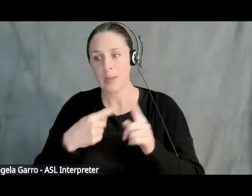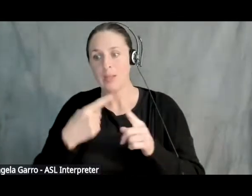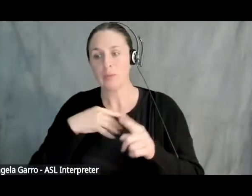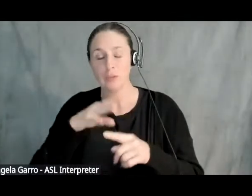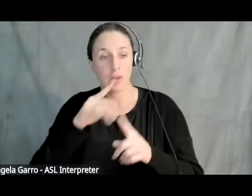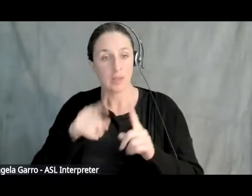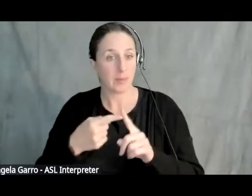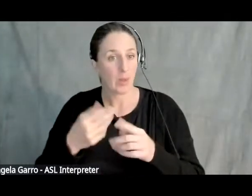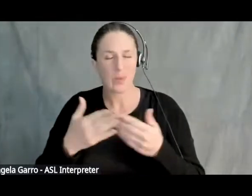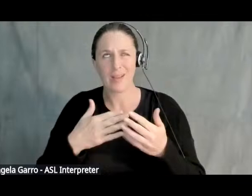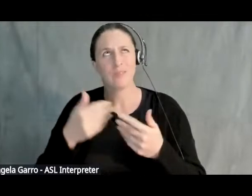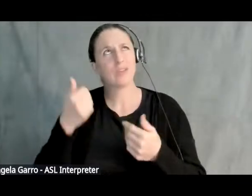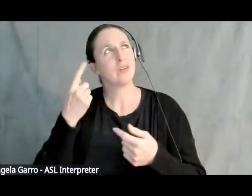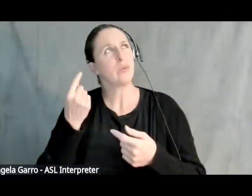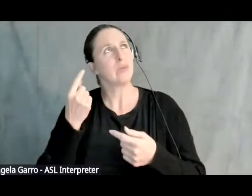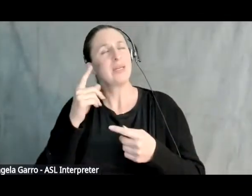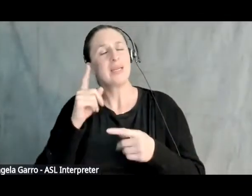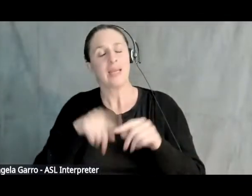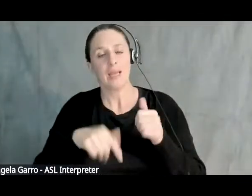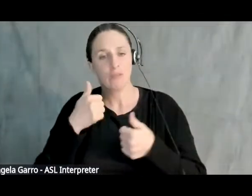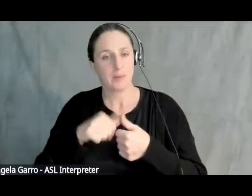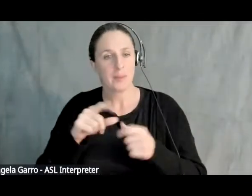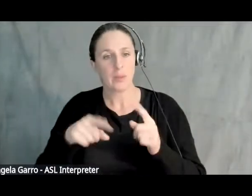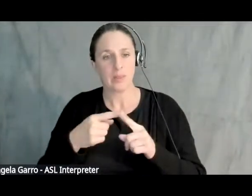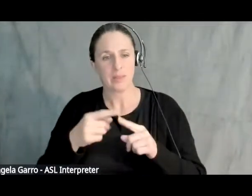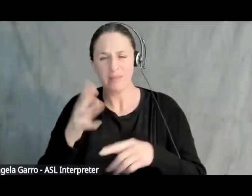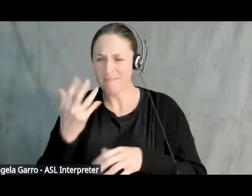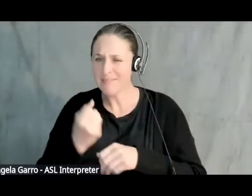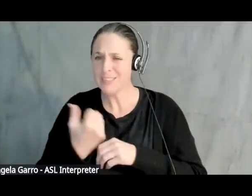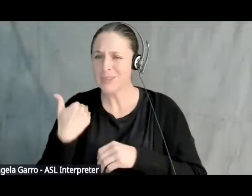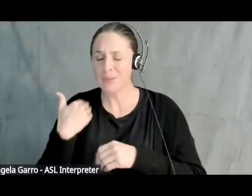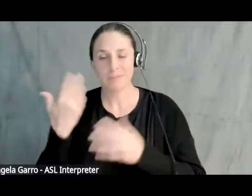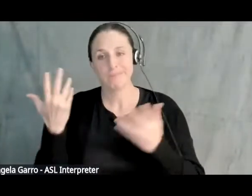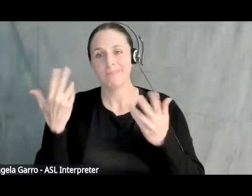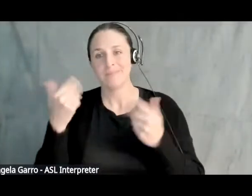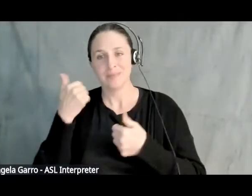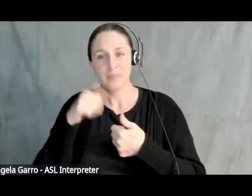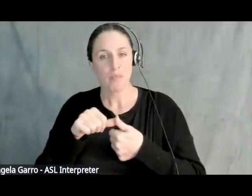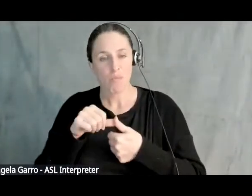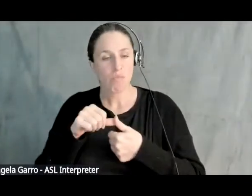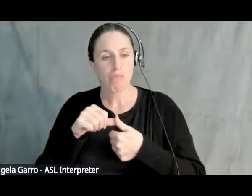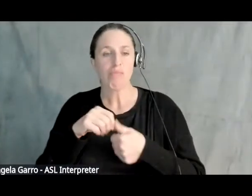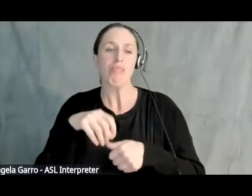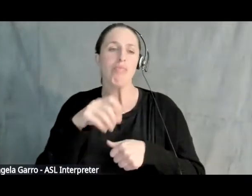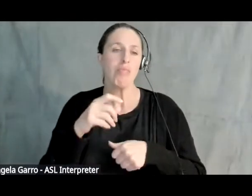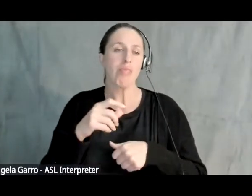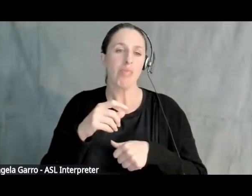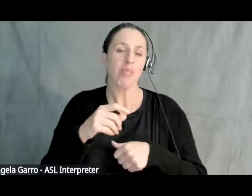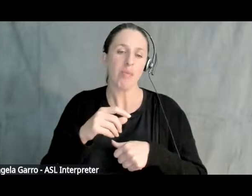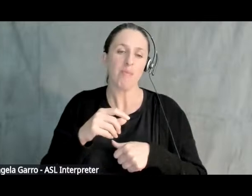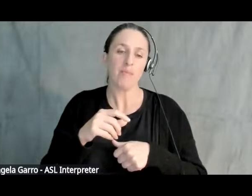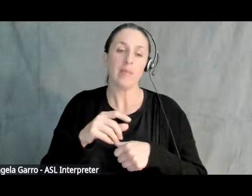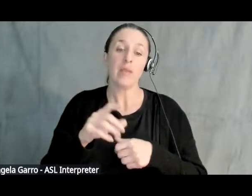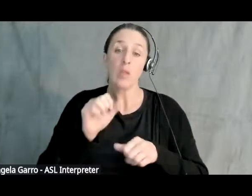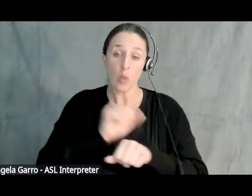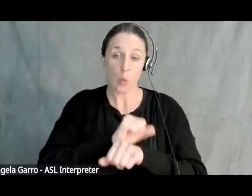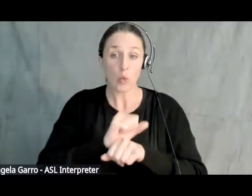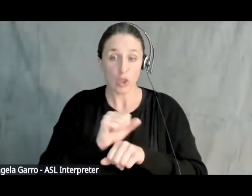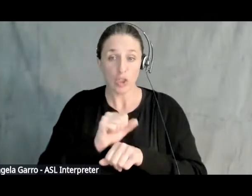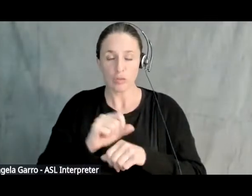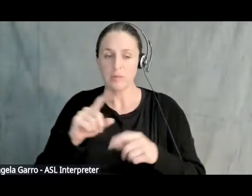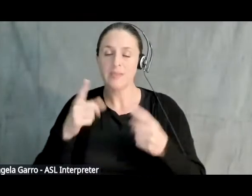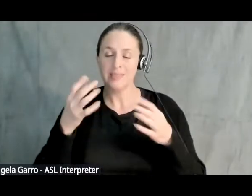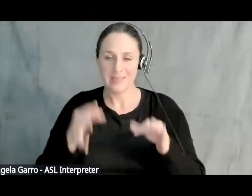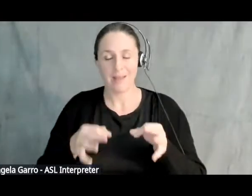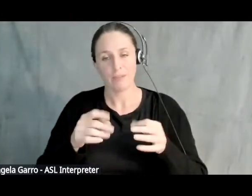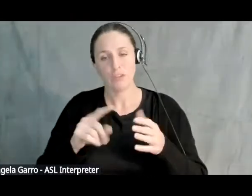about it, I can't remember, was it 5 years ago? The grant's not quite that old, but the work has certainly started a long time ago.